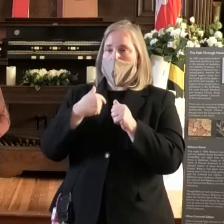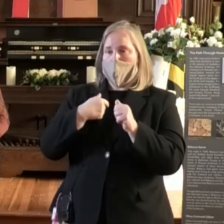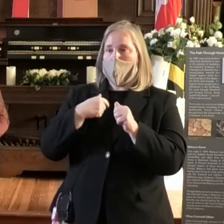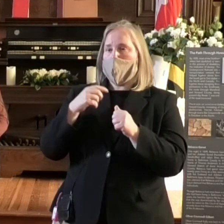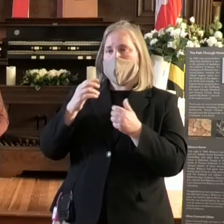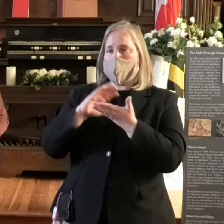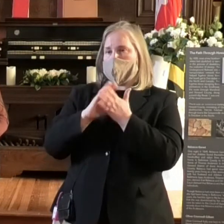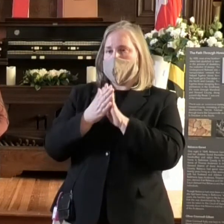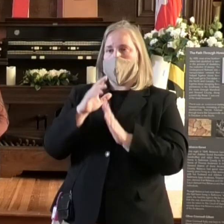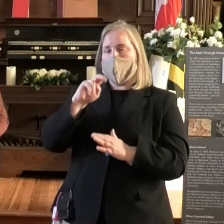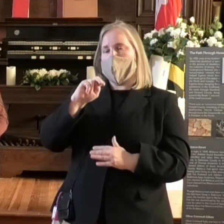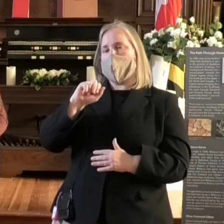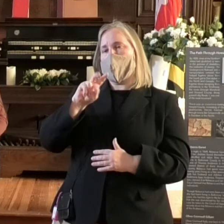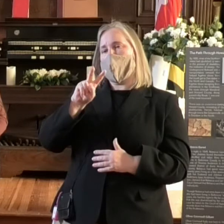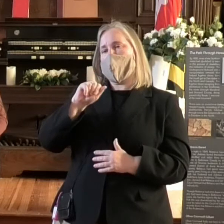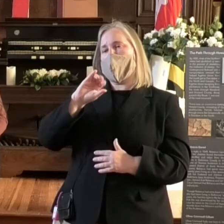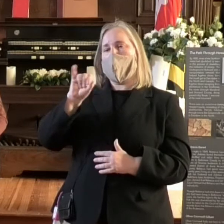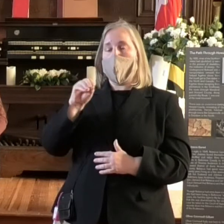Navajo.